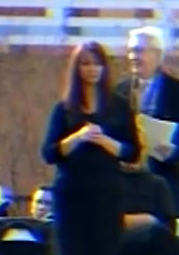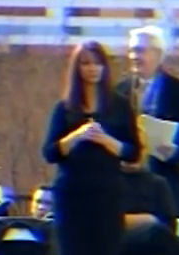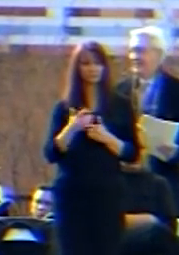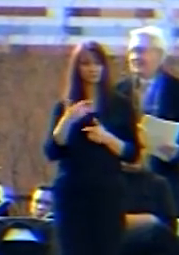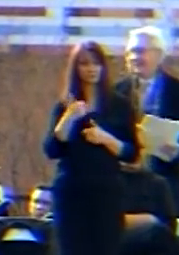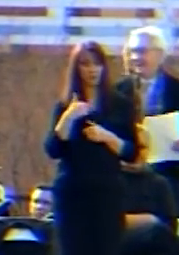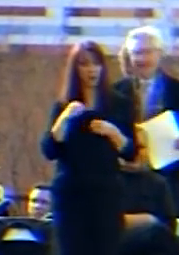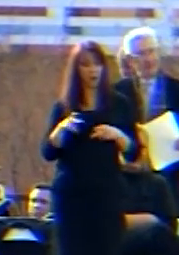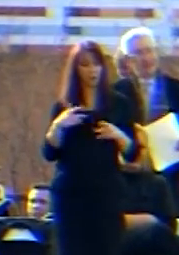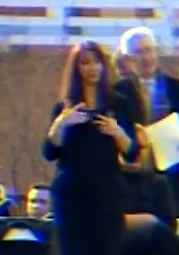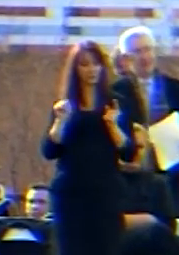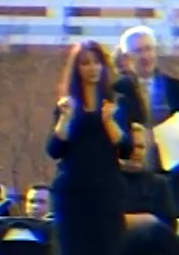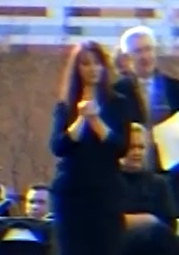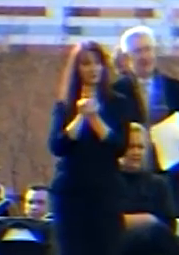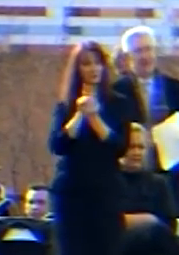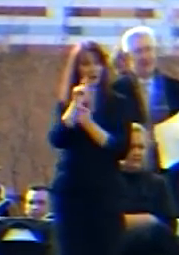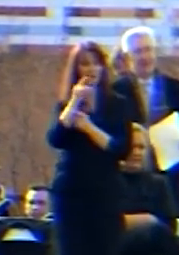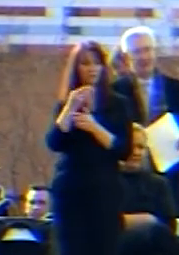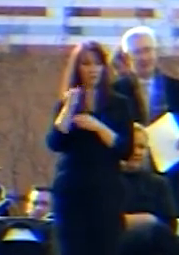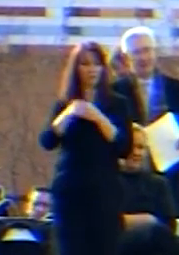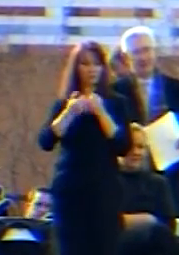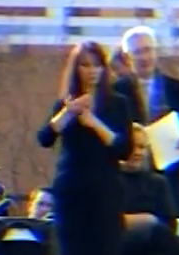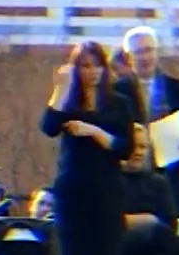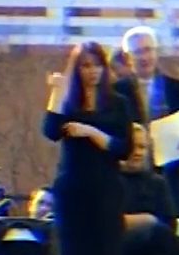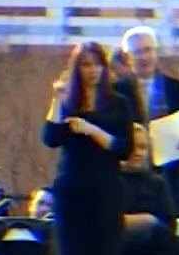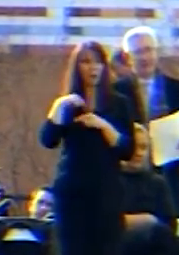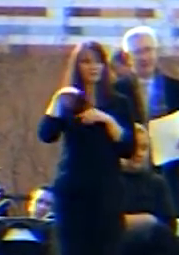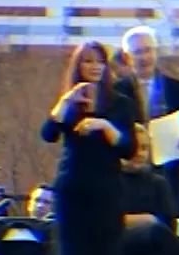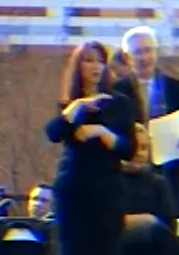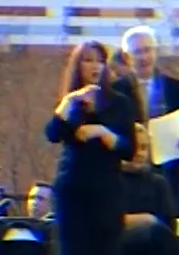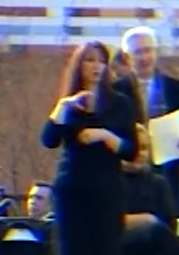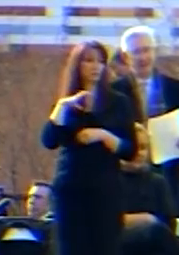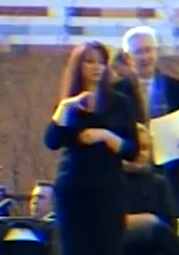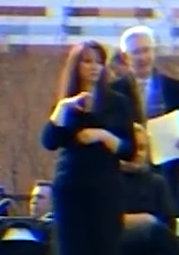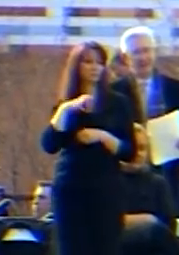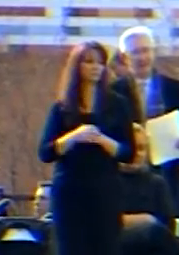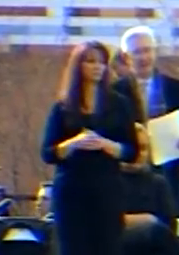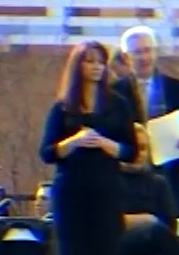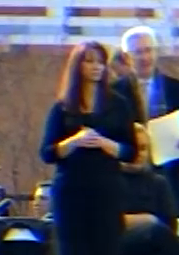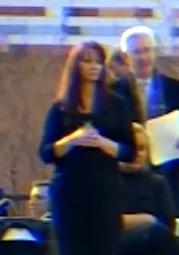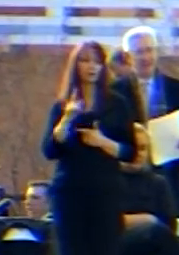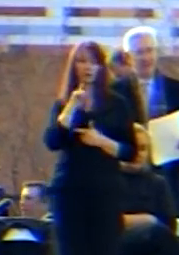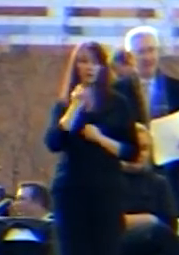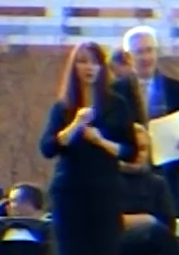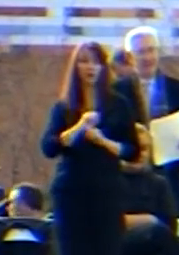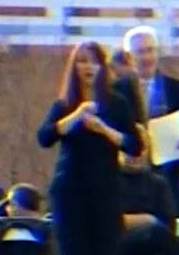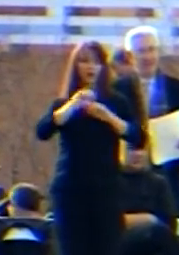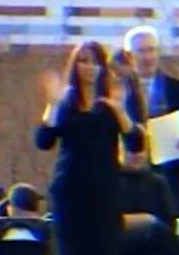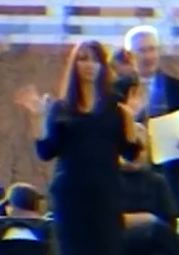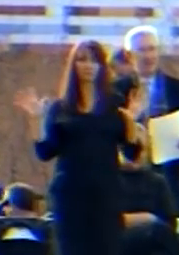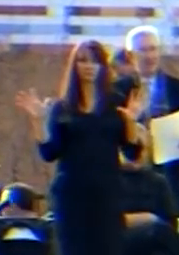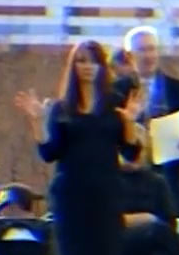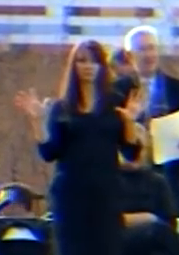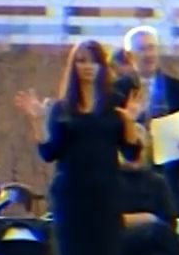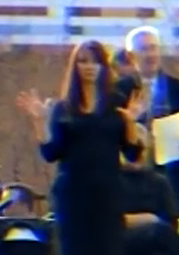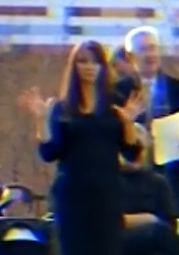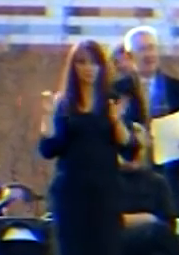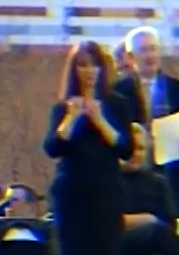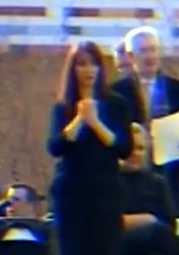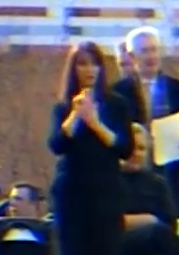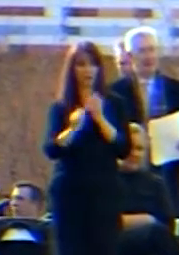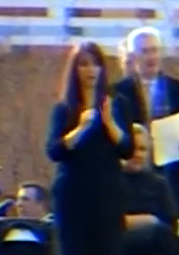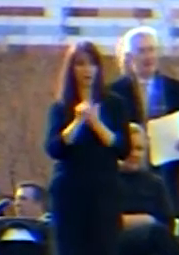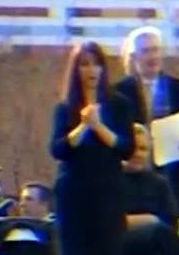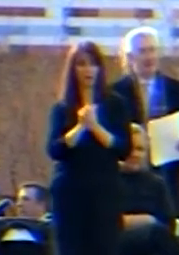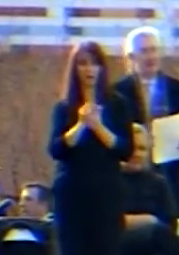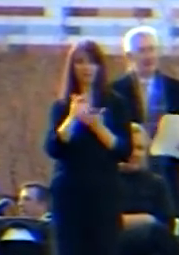I got the opportunity to meet Muhammad Ali a few years ago when I served in Congress, and it was clear that time